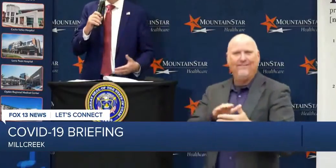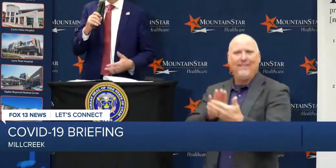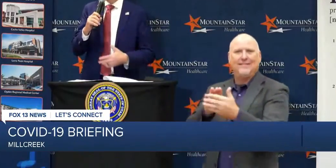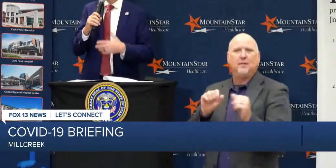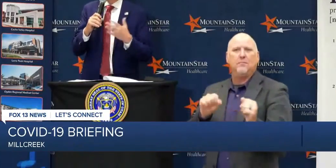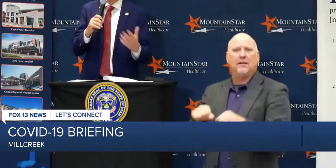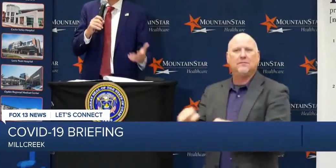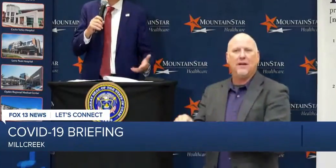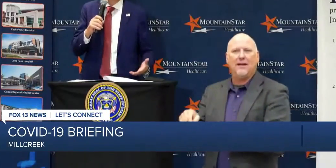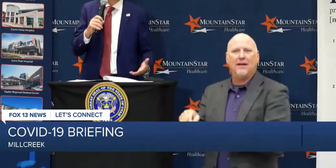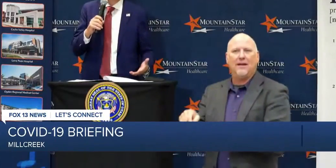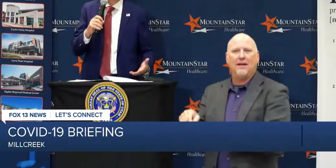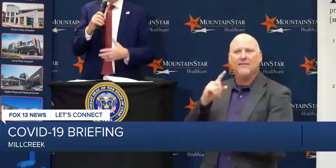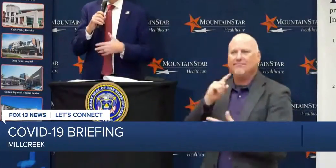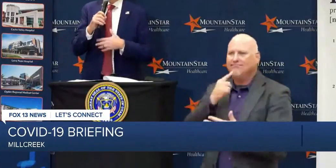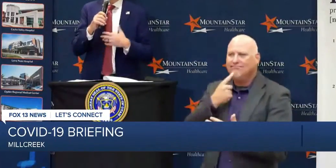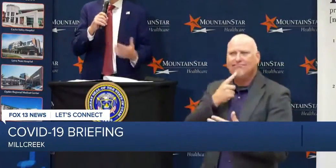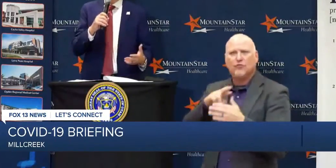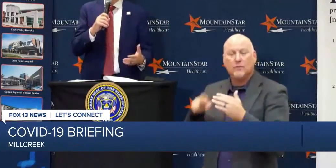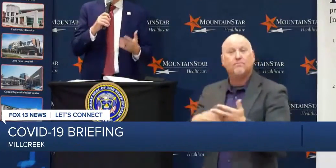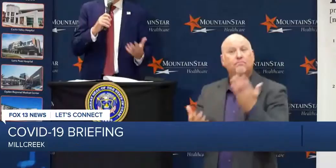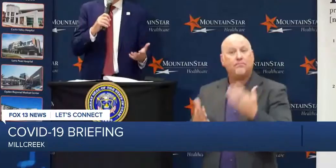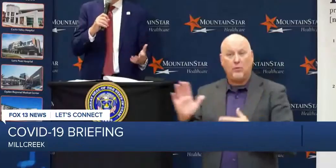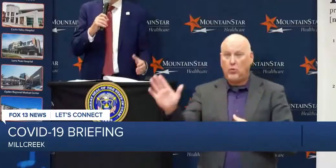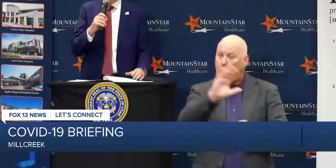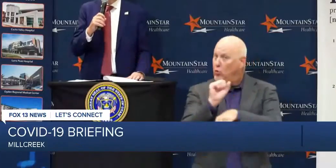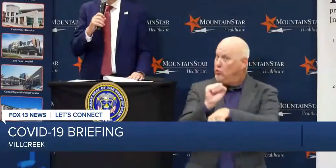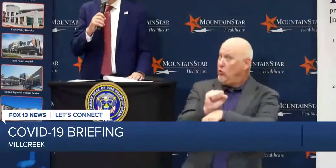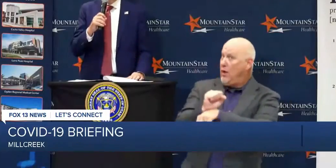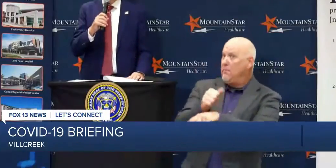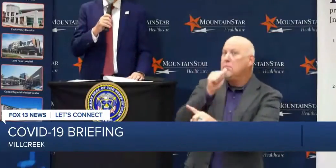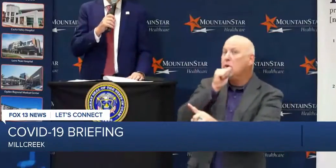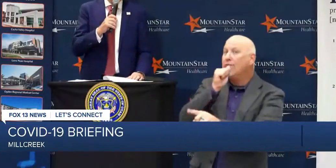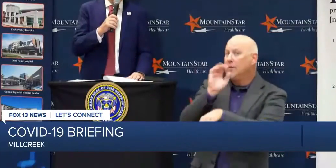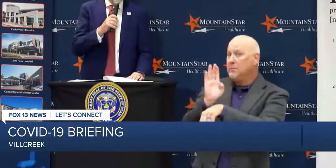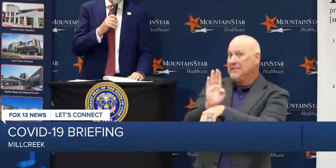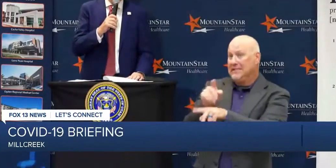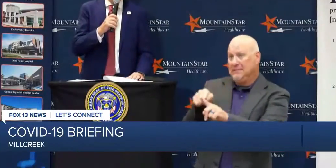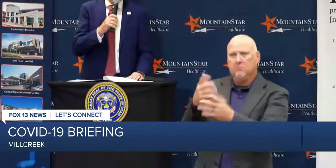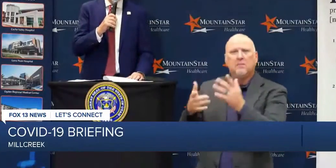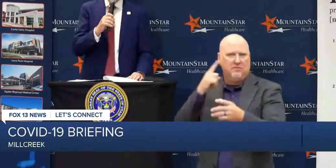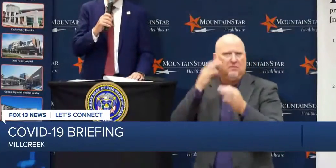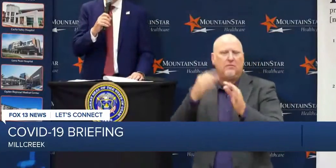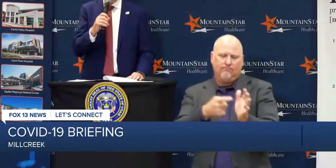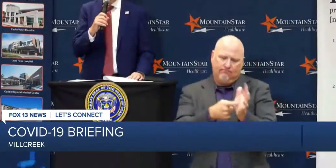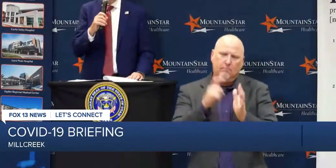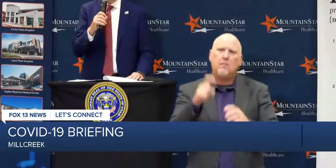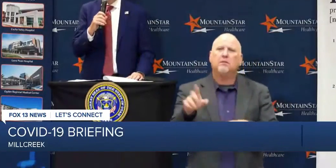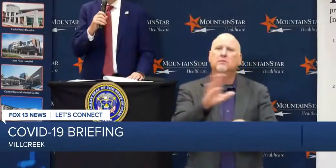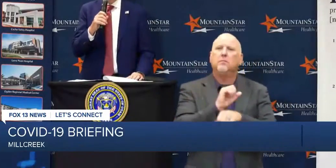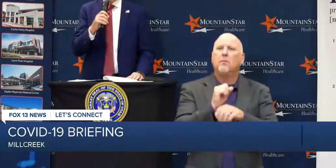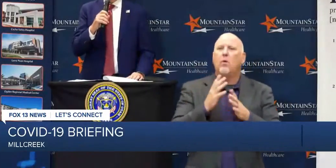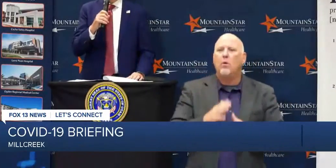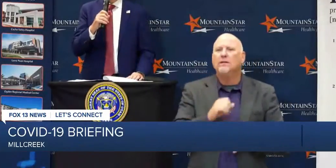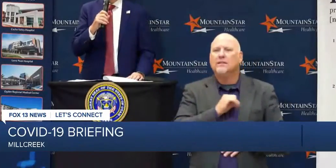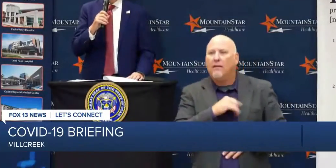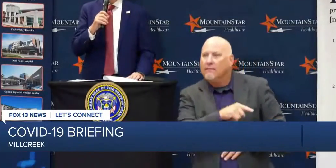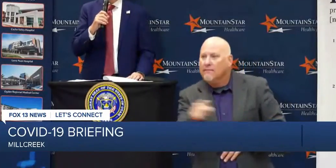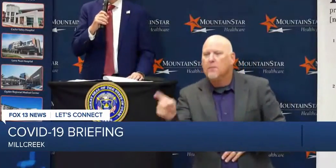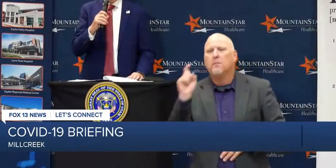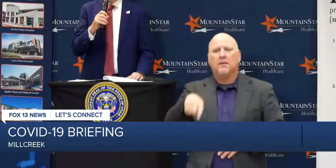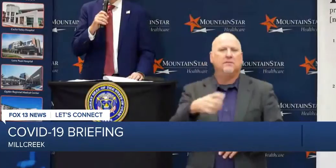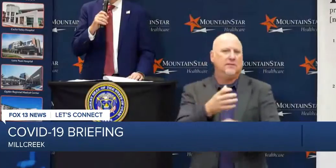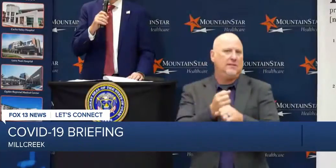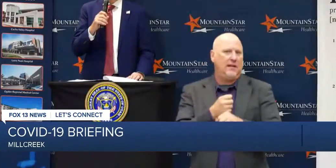private employers, others who can require vaccines, who have the ability to do that. And